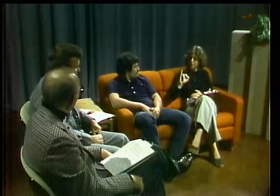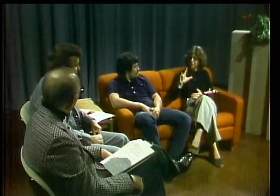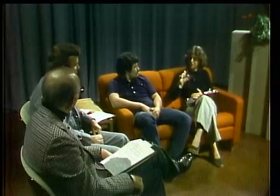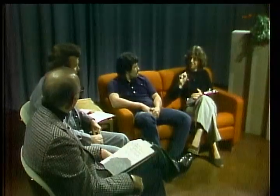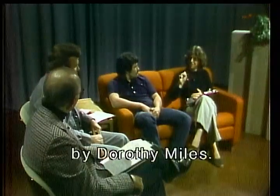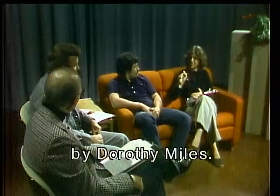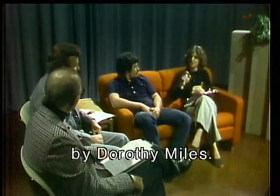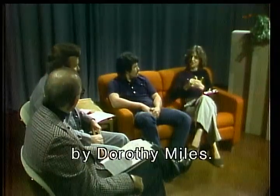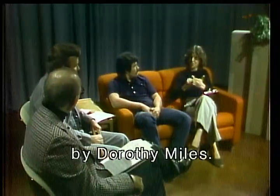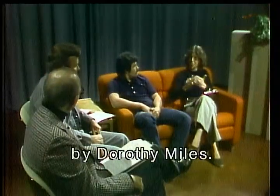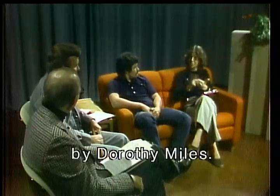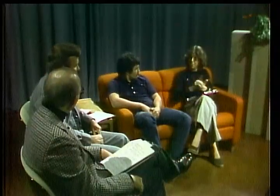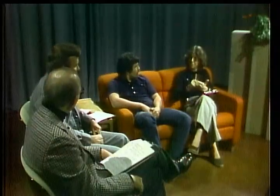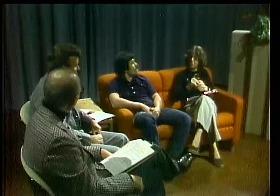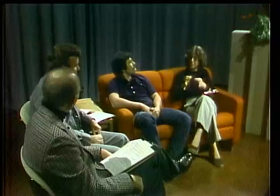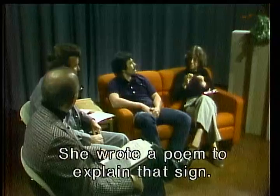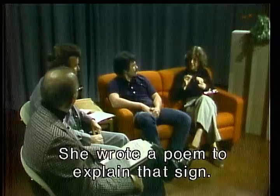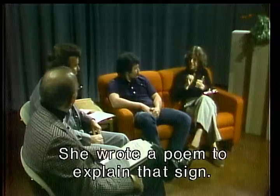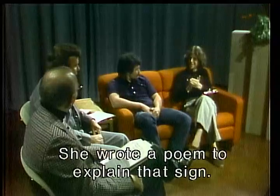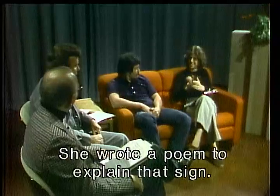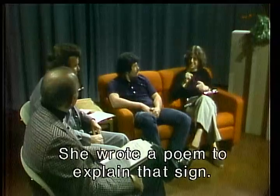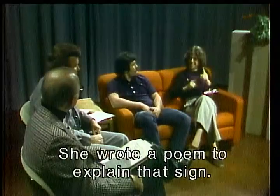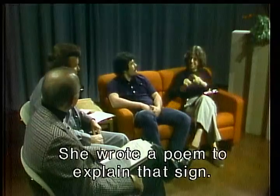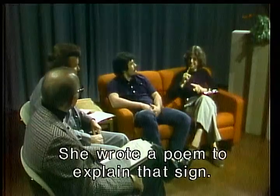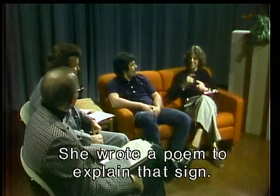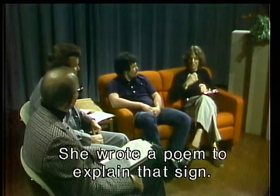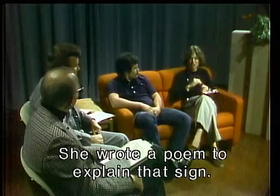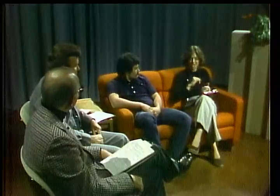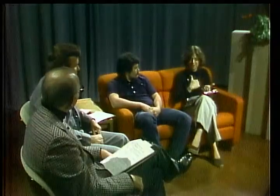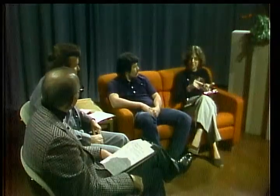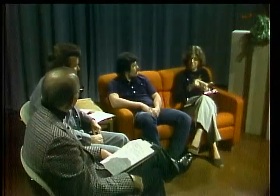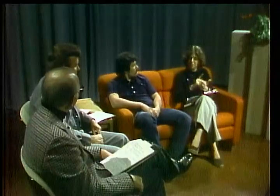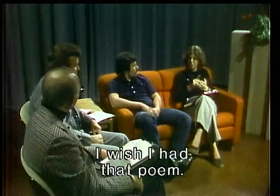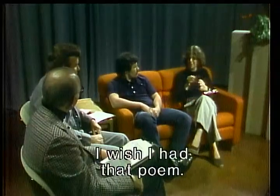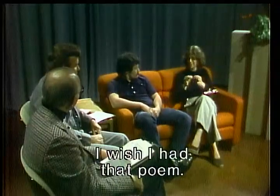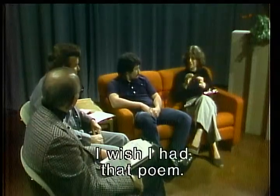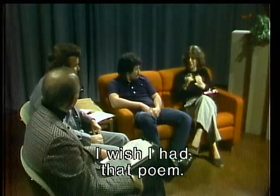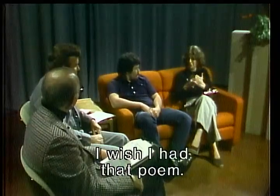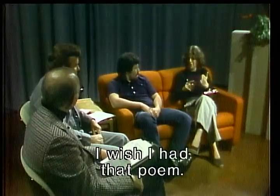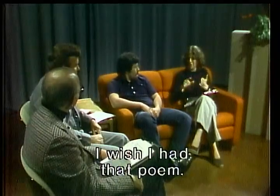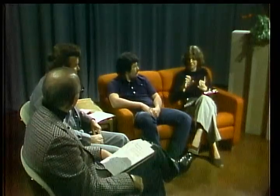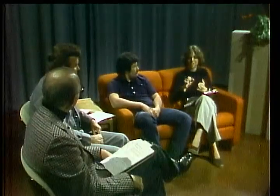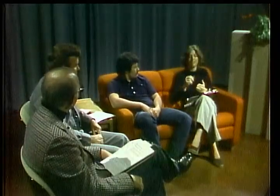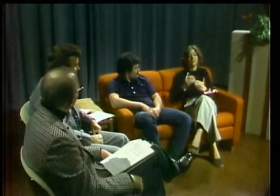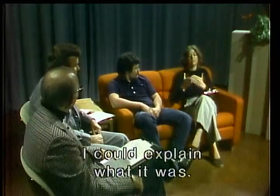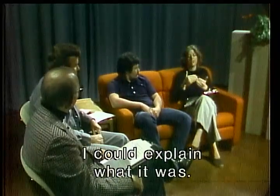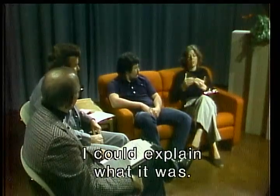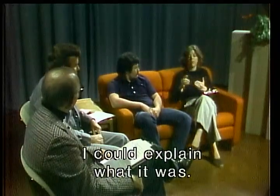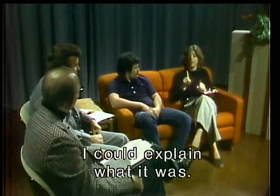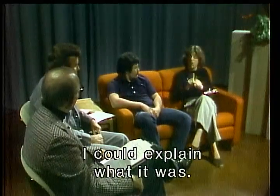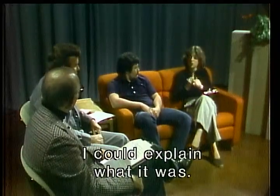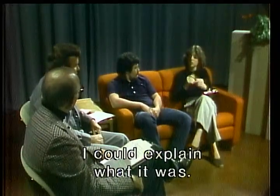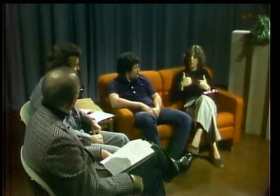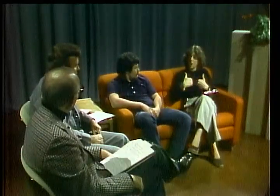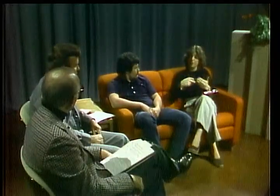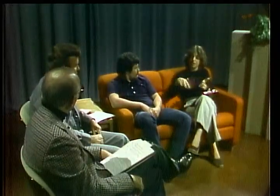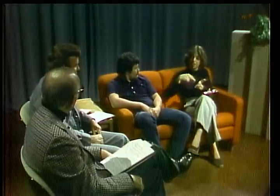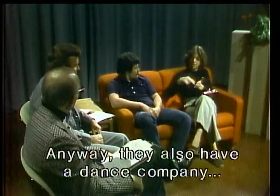Miles, and she wrote a poem to explain their sign. I wish I had that poem, I could explain what it was. And anyway, they also have a dance